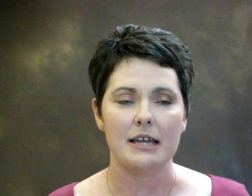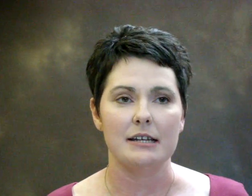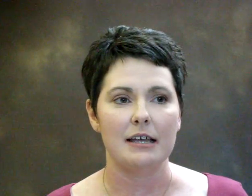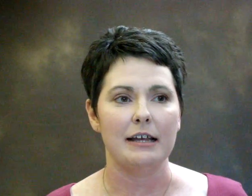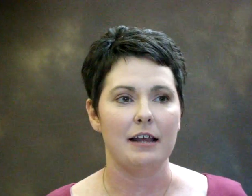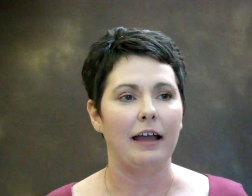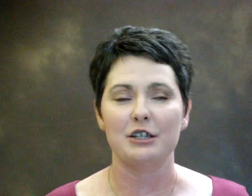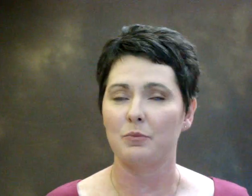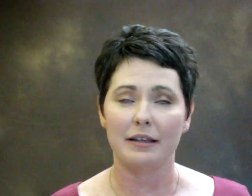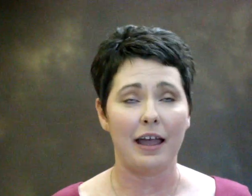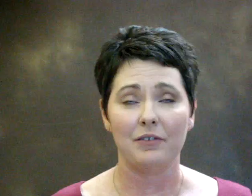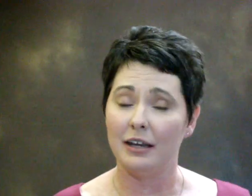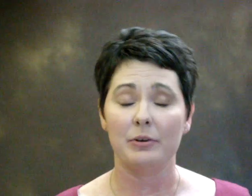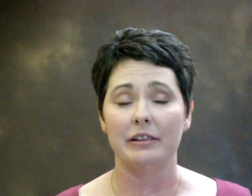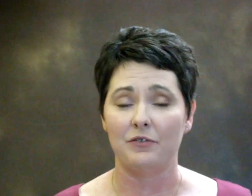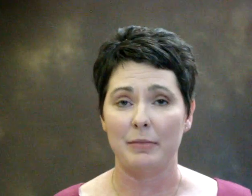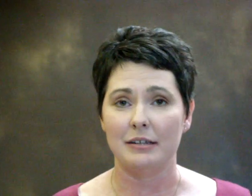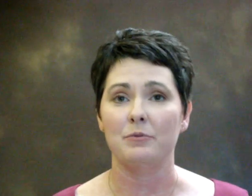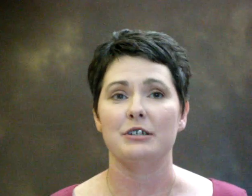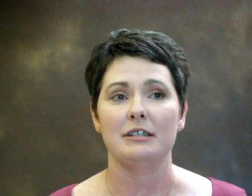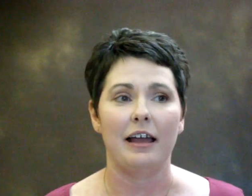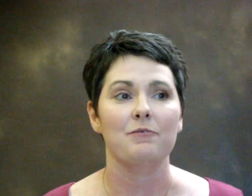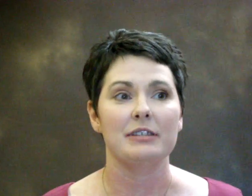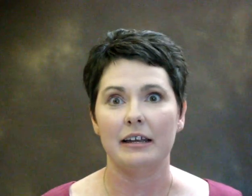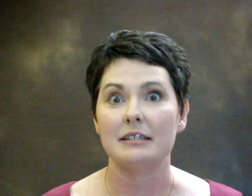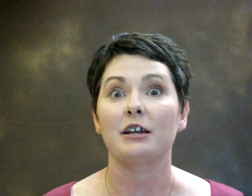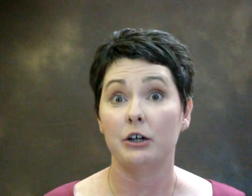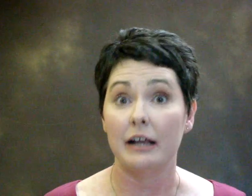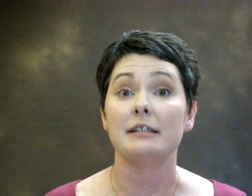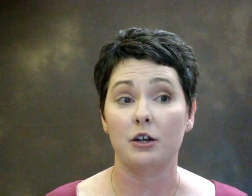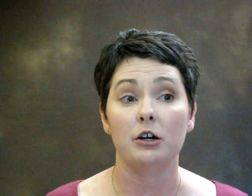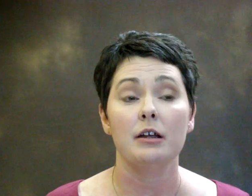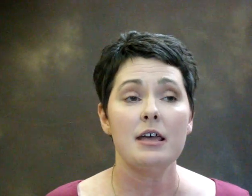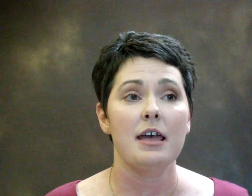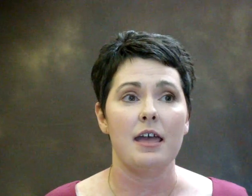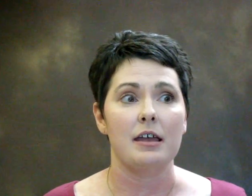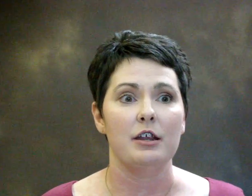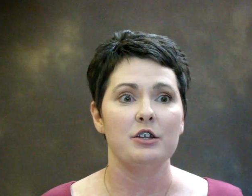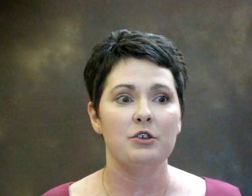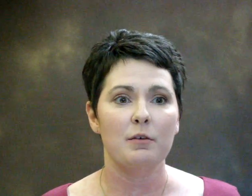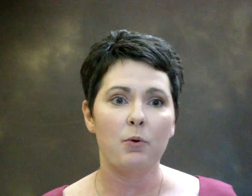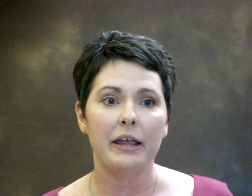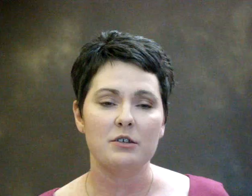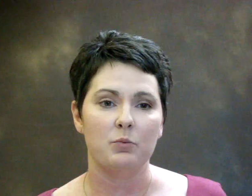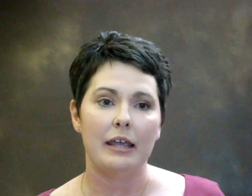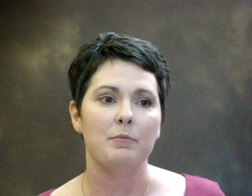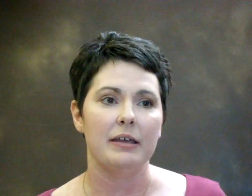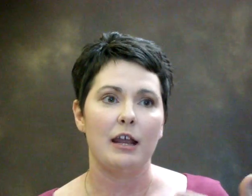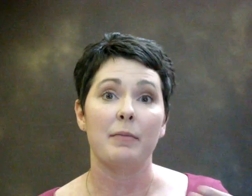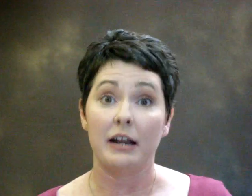And I just wasn't having any relief from it. I was getting sicker and sicker. And to the point when it had been about a